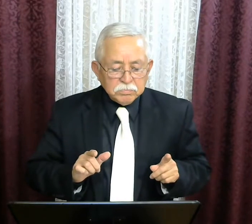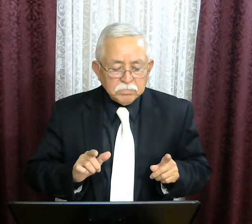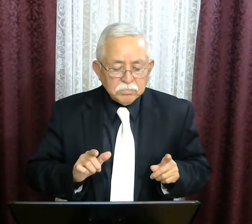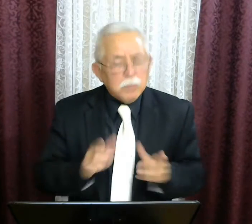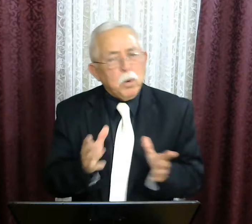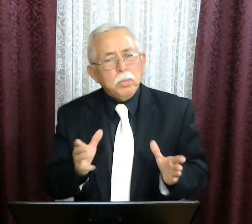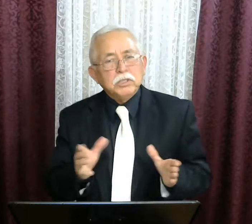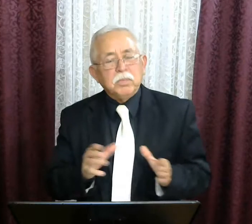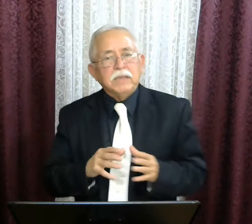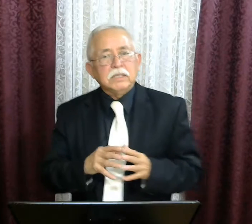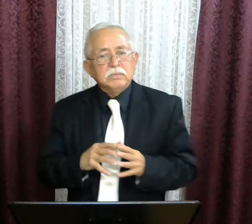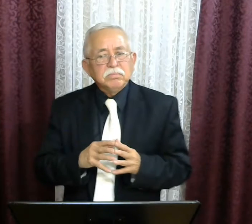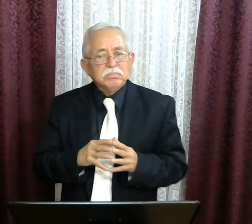the purpose of blessing?